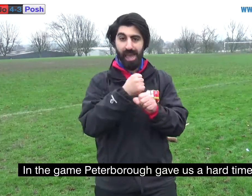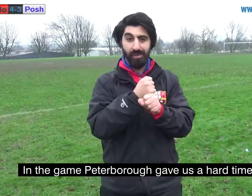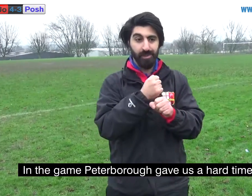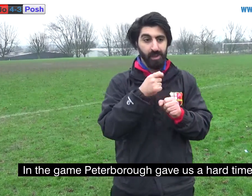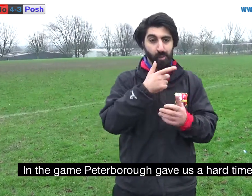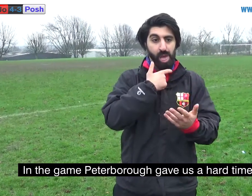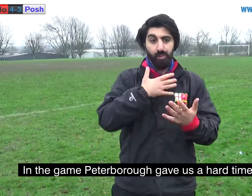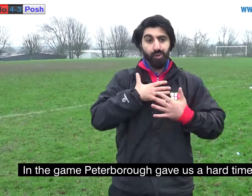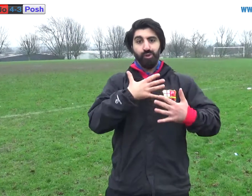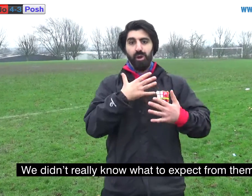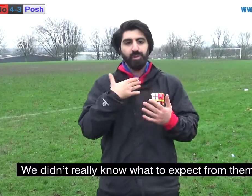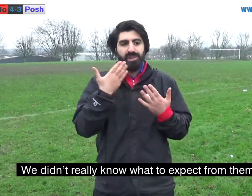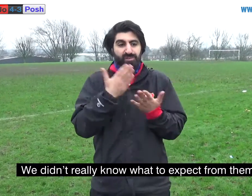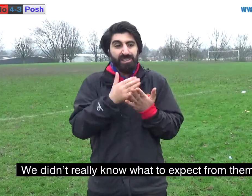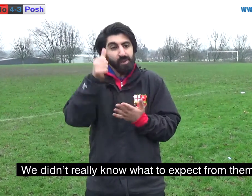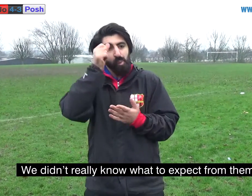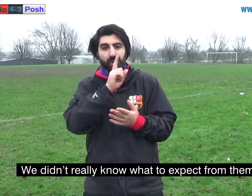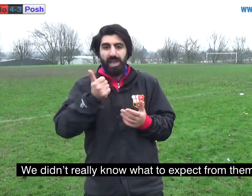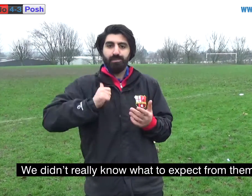A hard game. I'm sure we really didn't know what to expect.